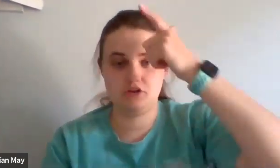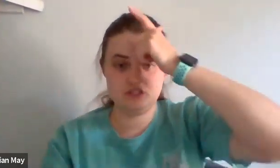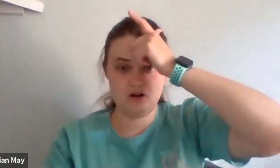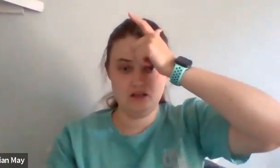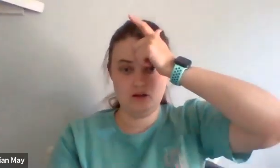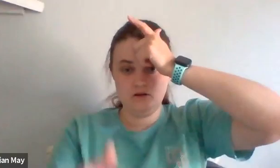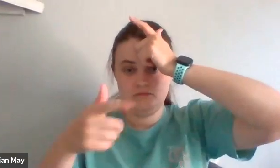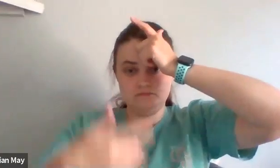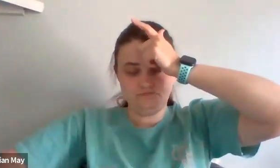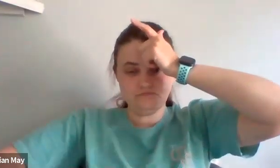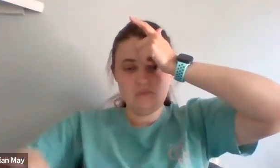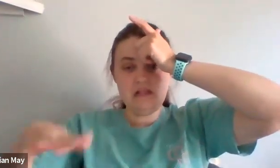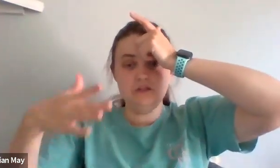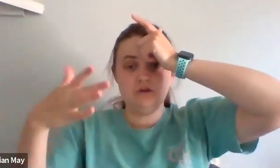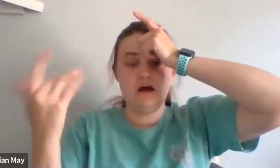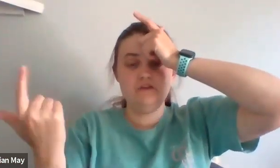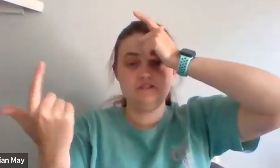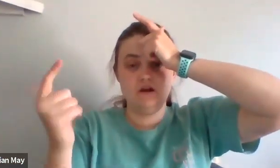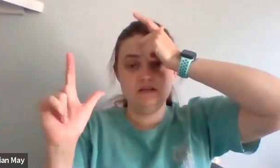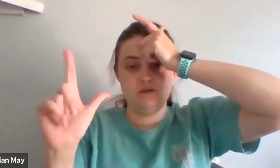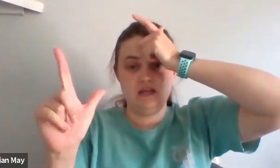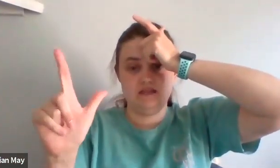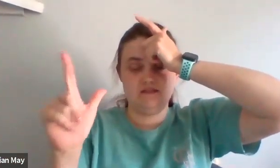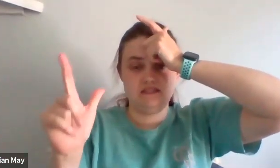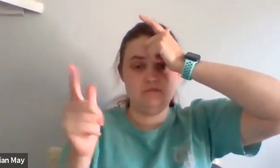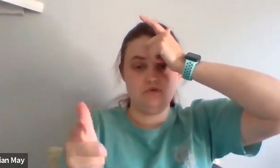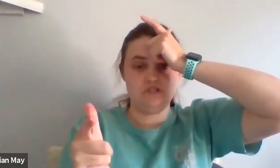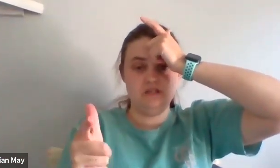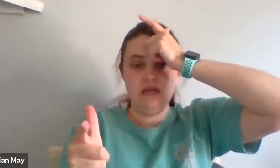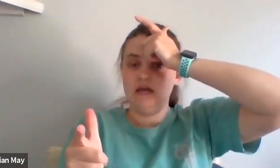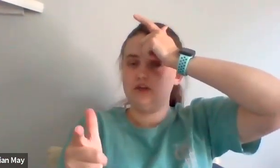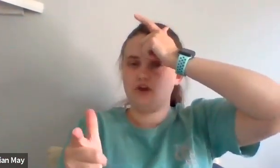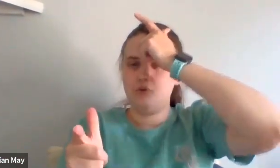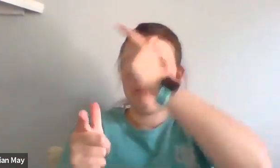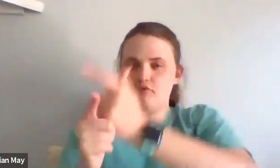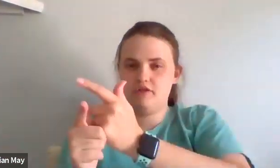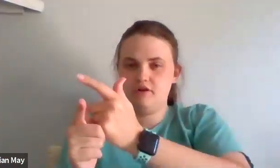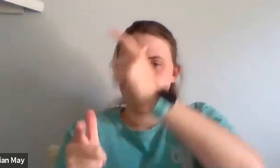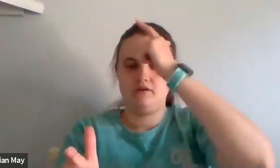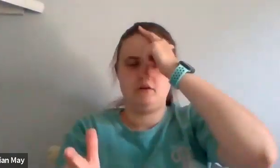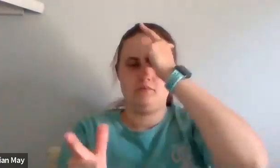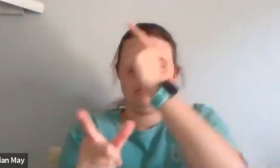to start here. Your other non-dominant hand's in the same motion. And you're going to go brother.